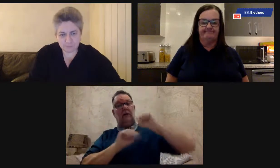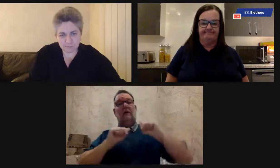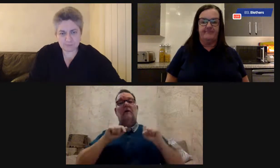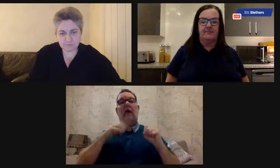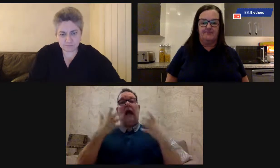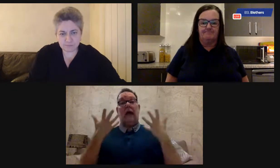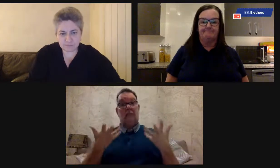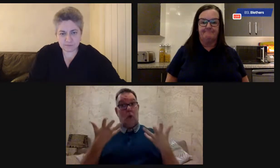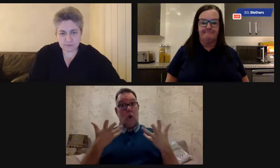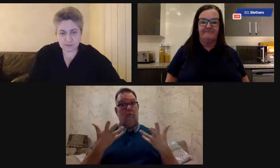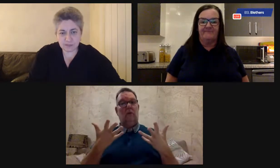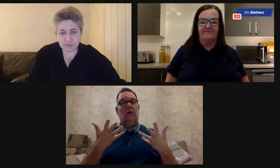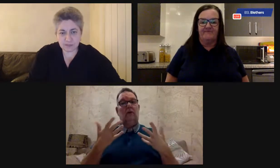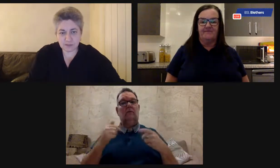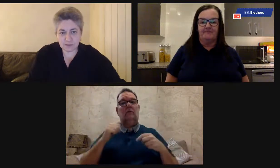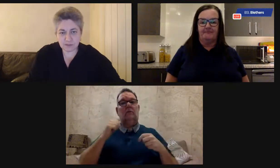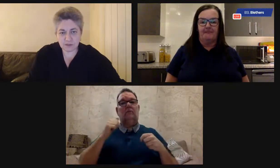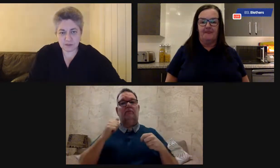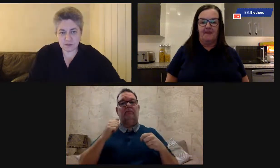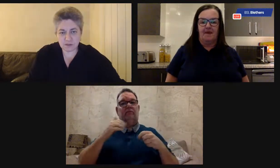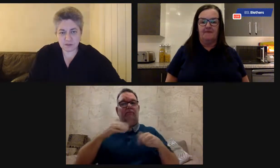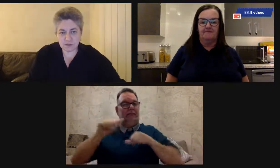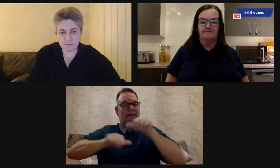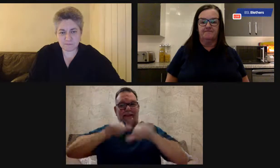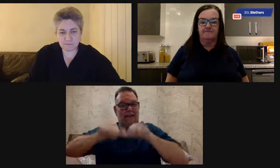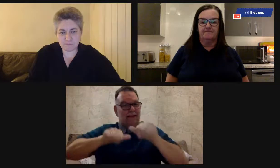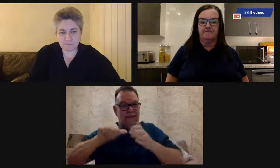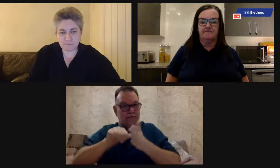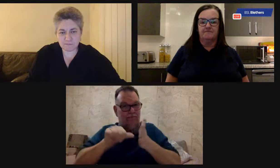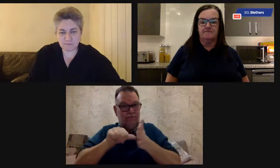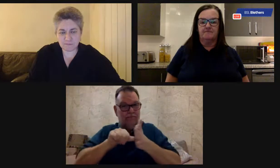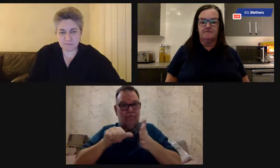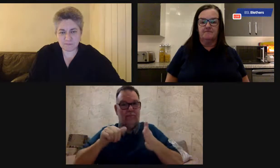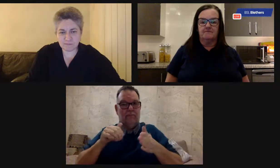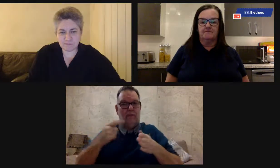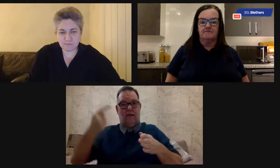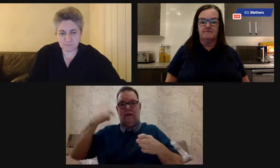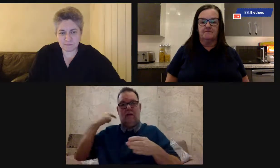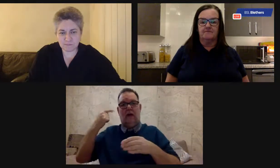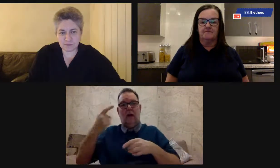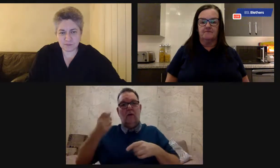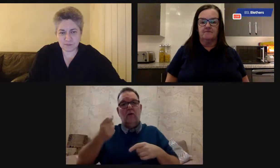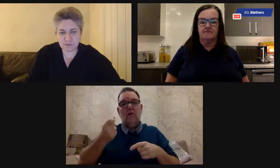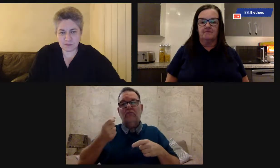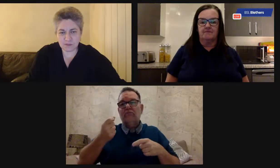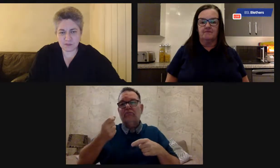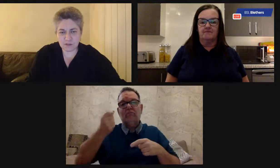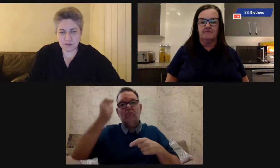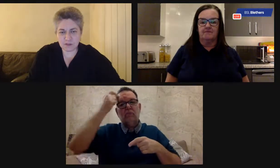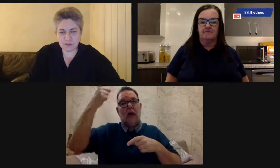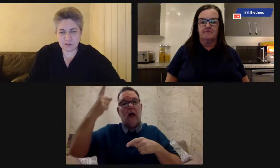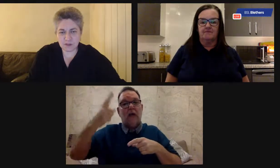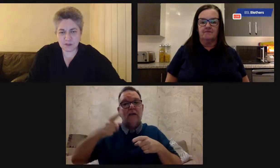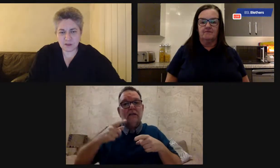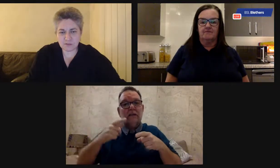tried to make it the 40 plus club, and it's still in the sort of the